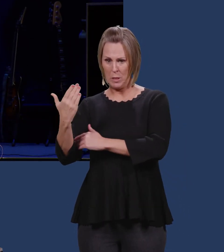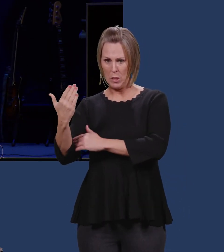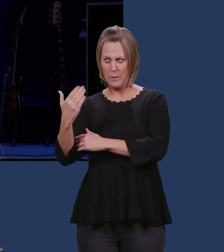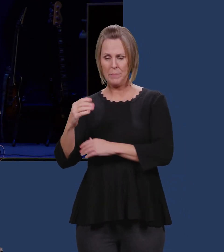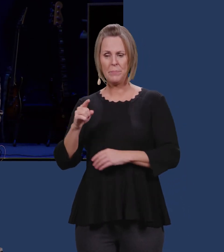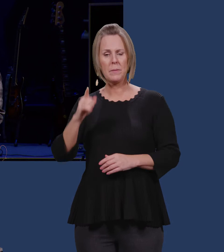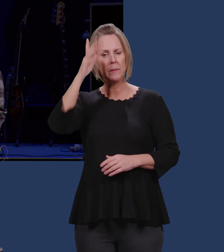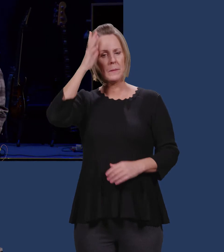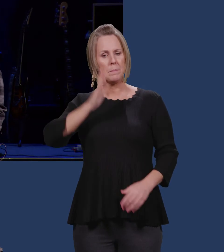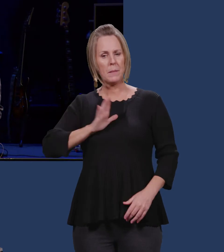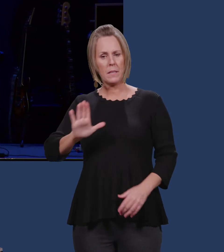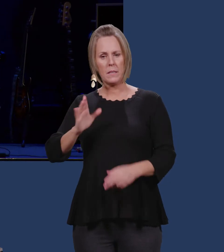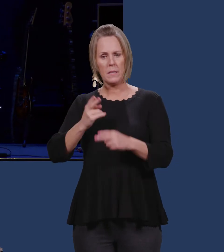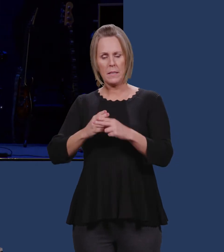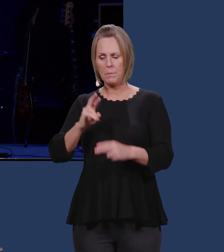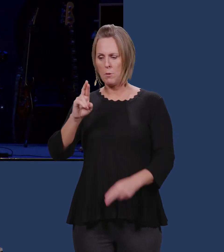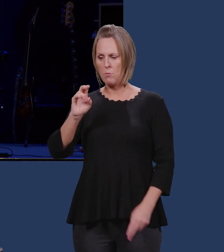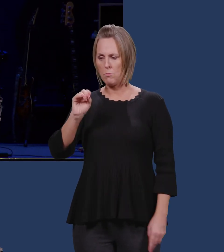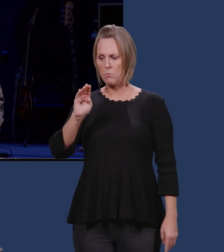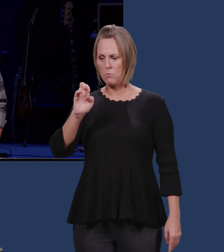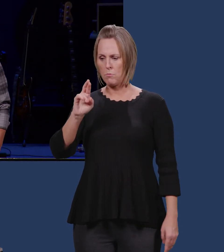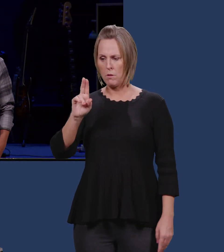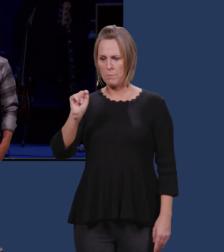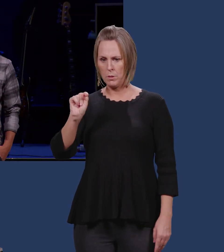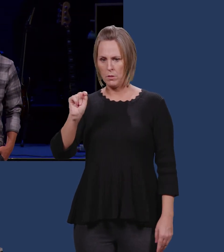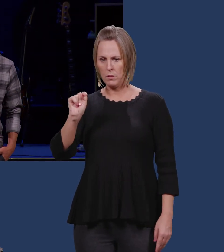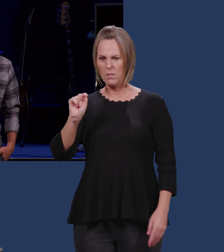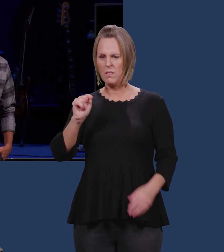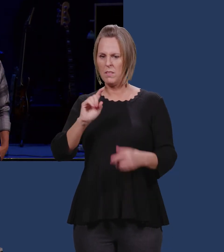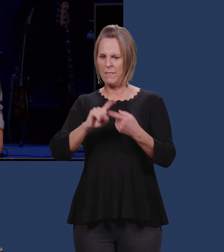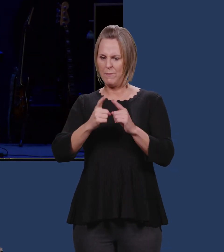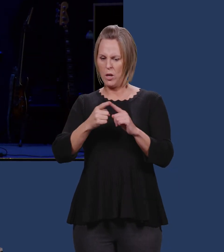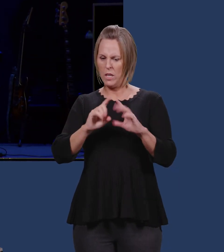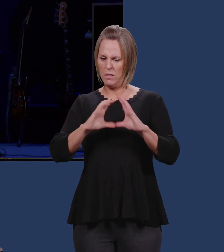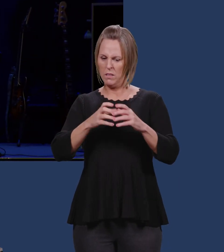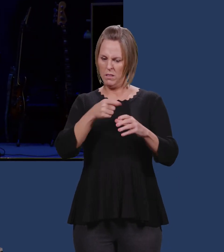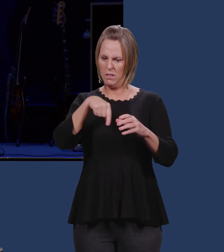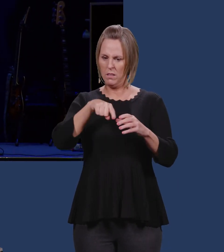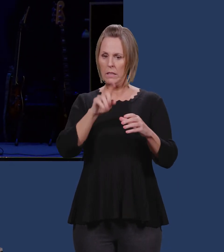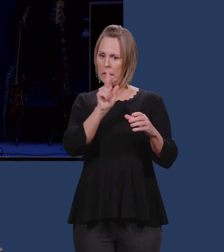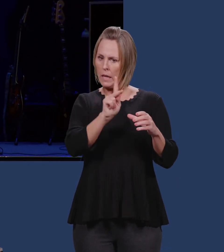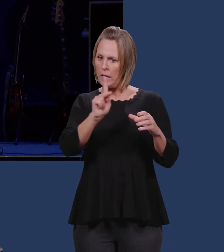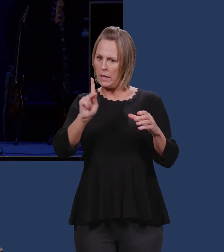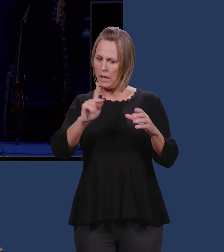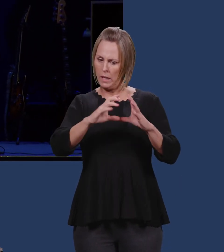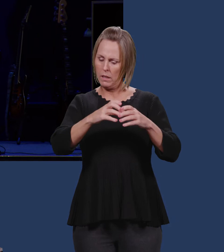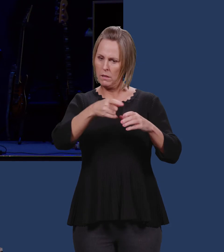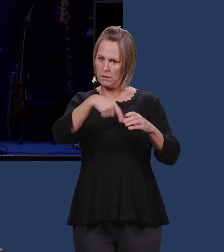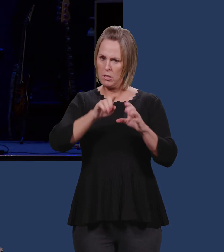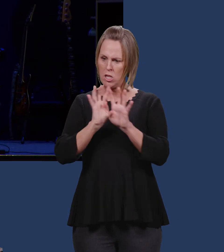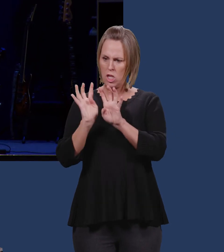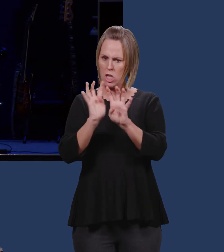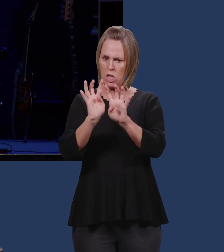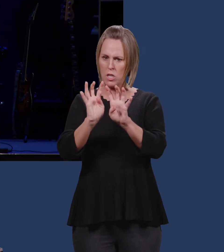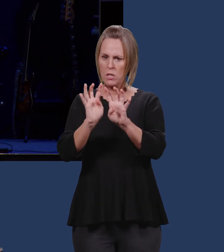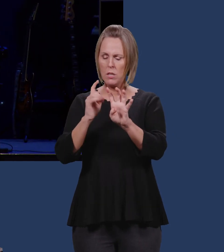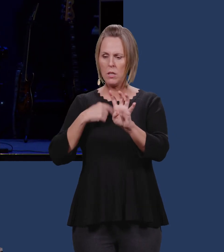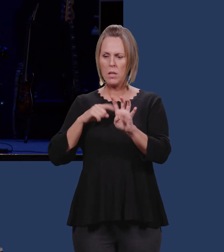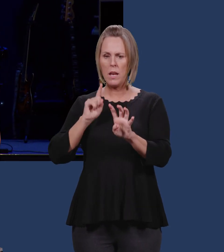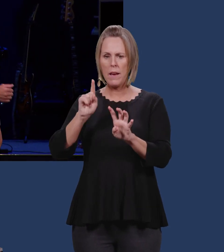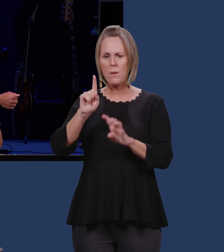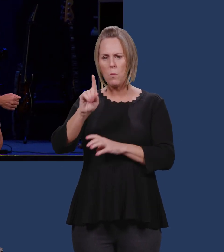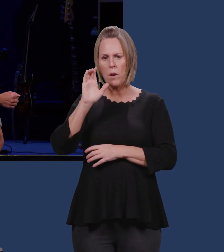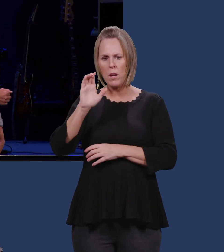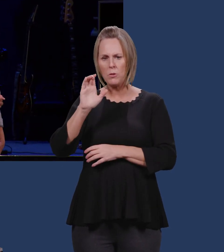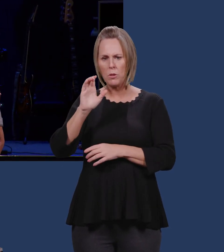Chambliss, whose nickname was Dynamite Bob, along with his buddies from the United Klansmen, detonated 100 sticks of